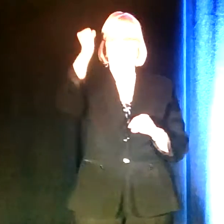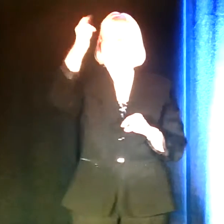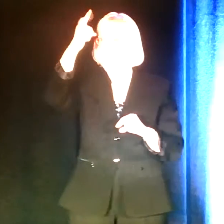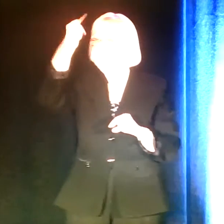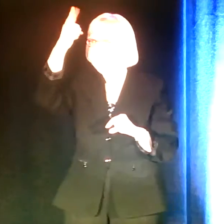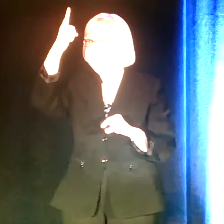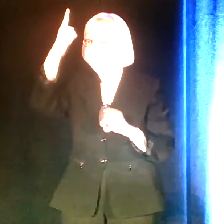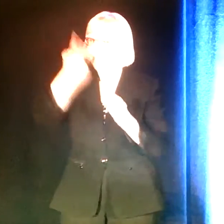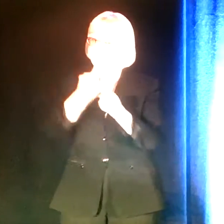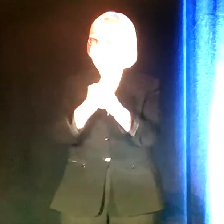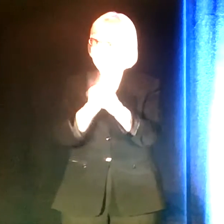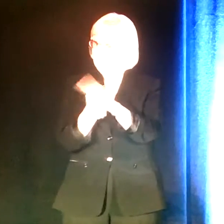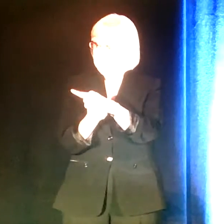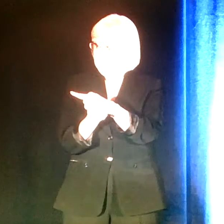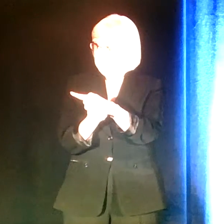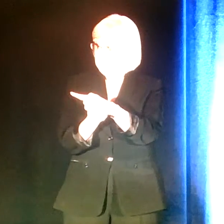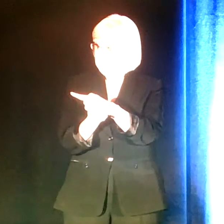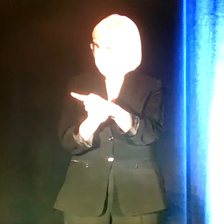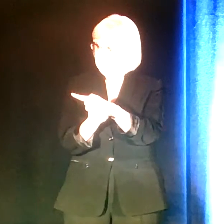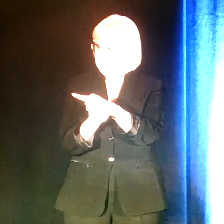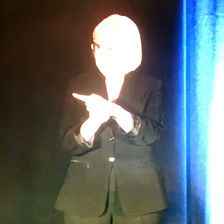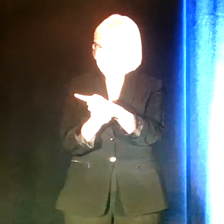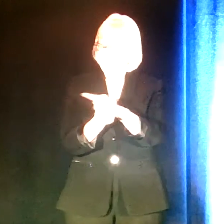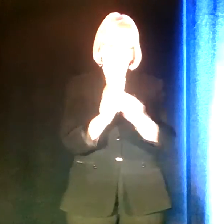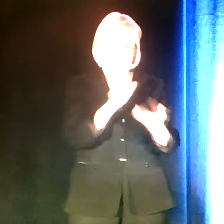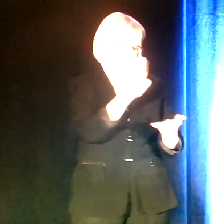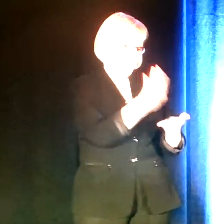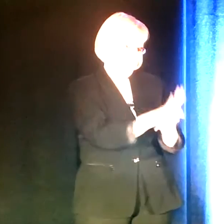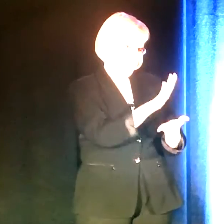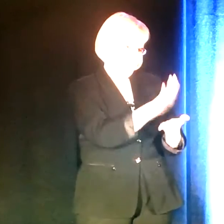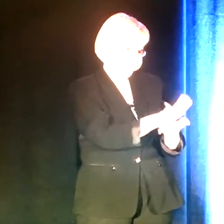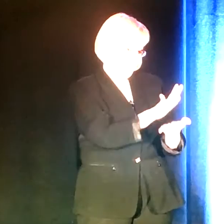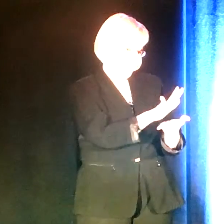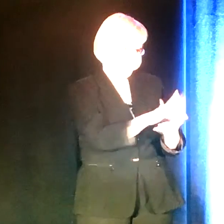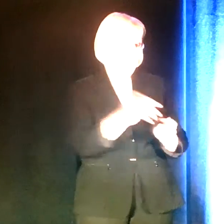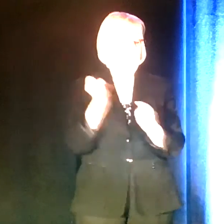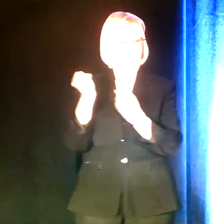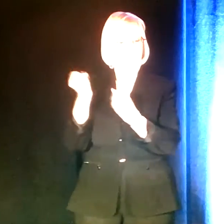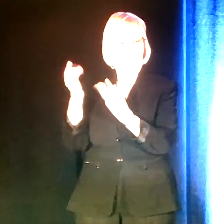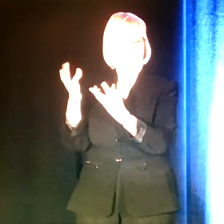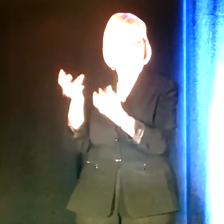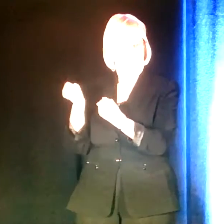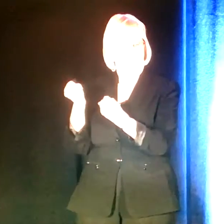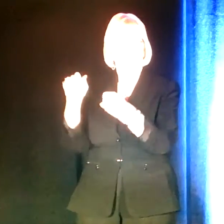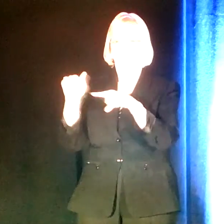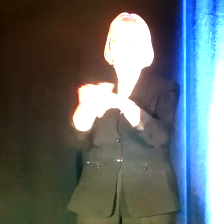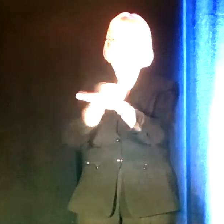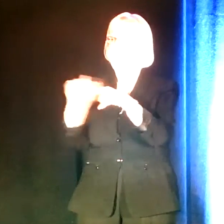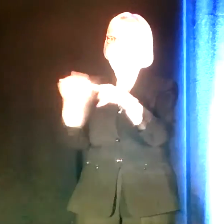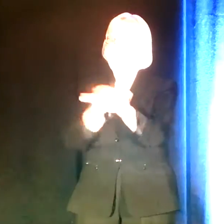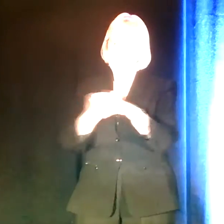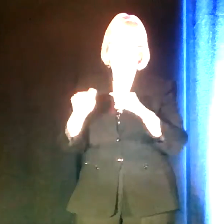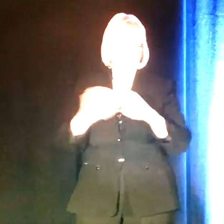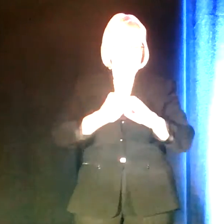can't. But understand, changing it to paper, from paper to